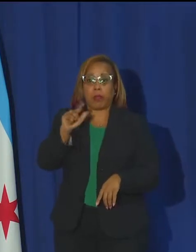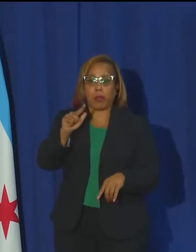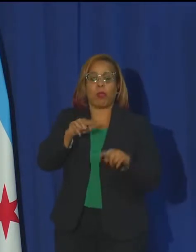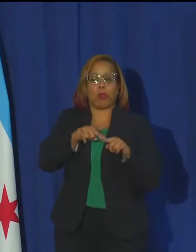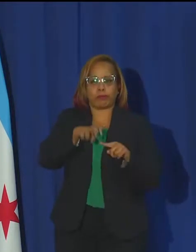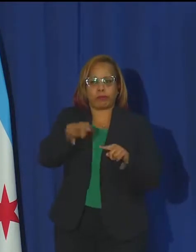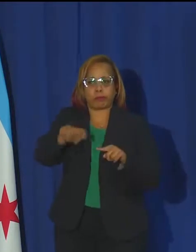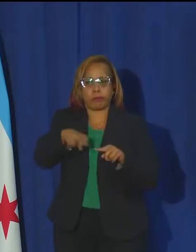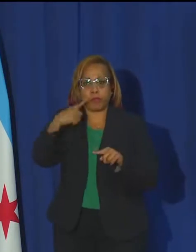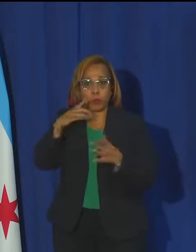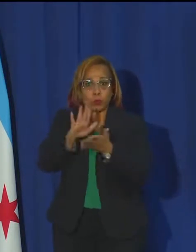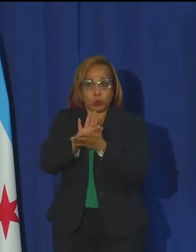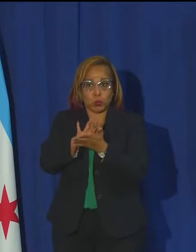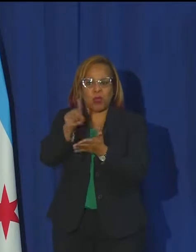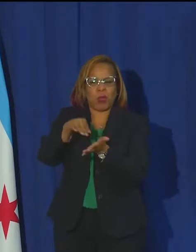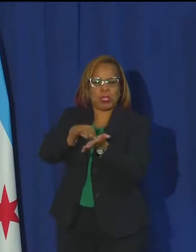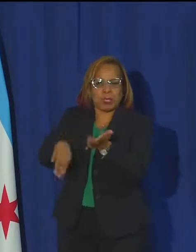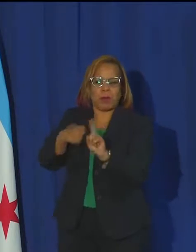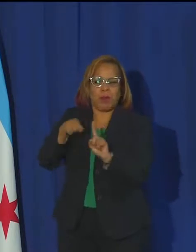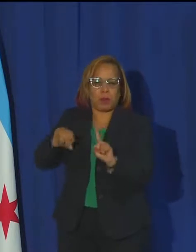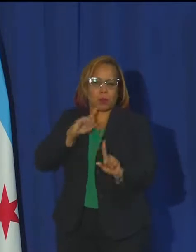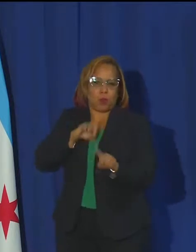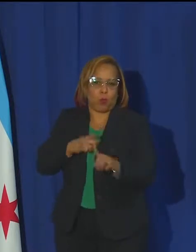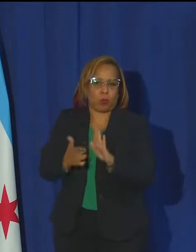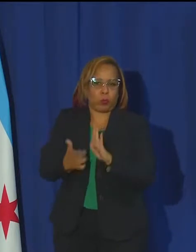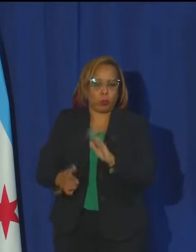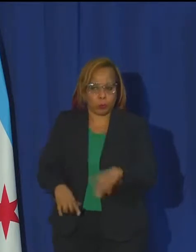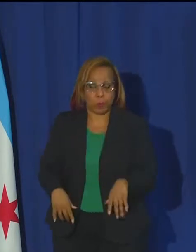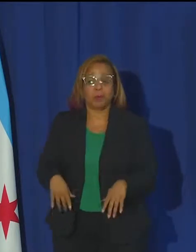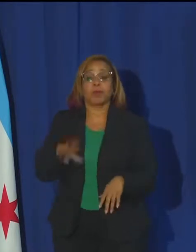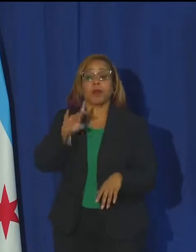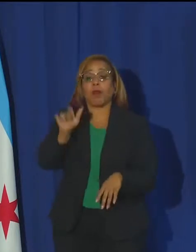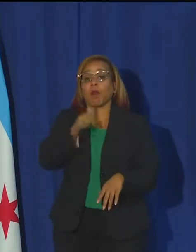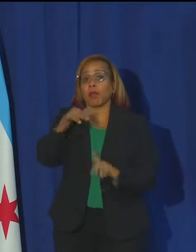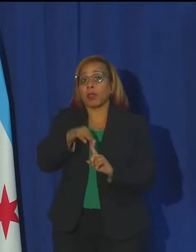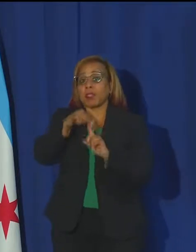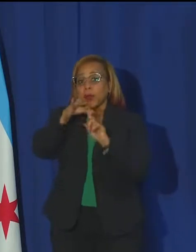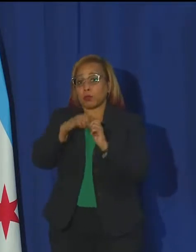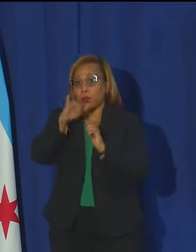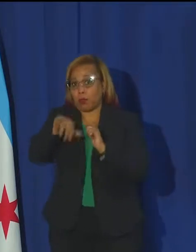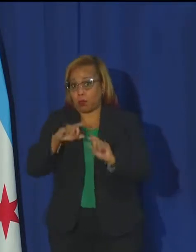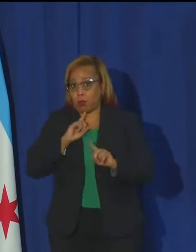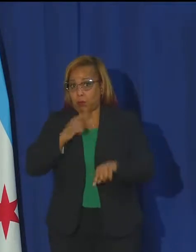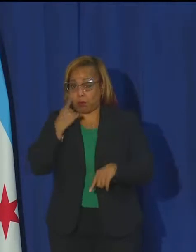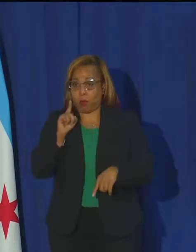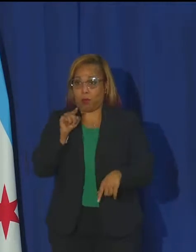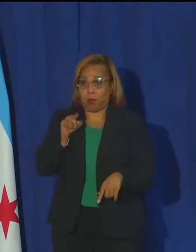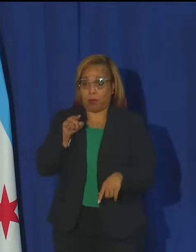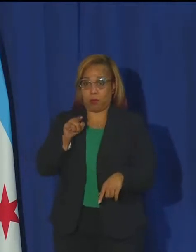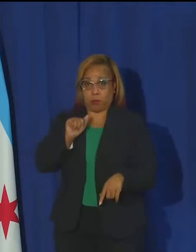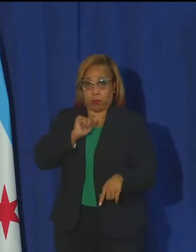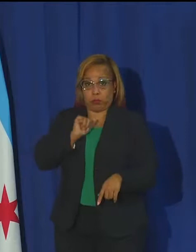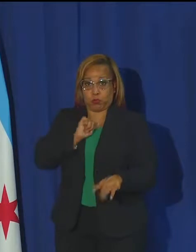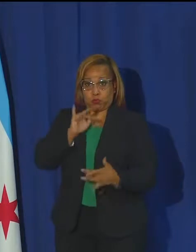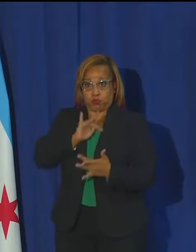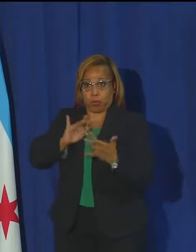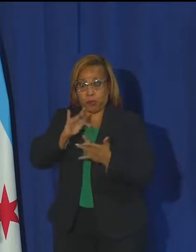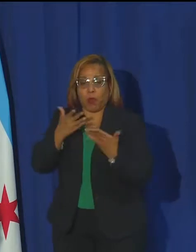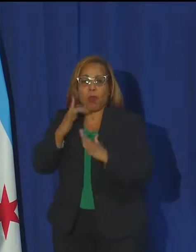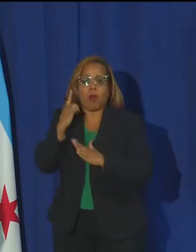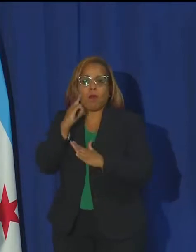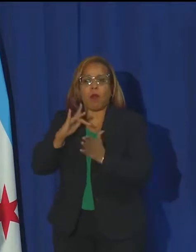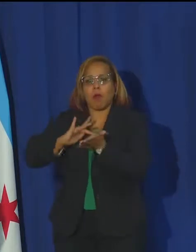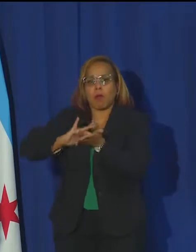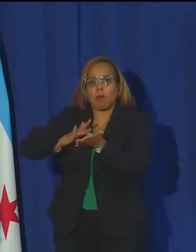for school are also exempt from this order. Other exceptions to the order for personal travel are allowed